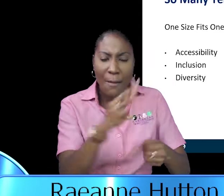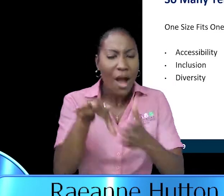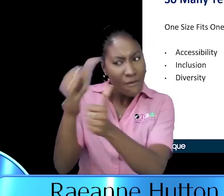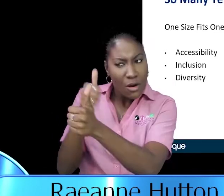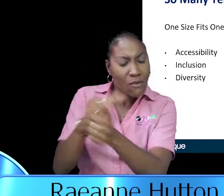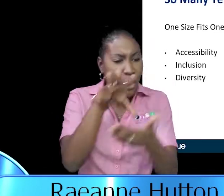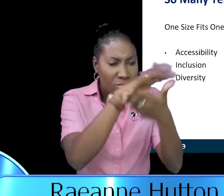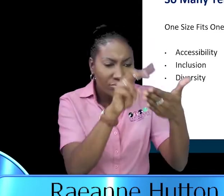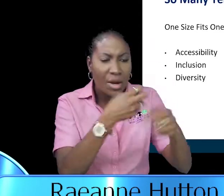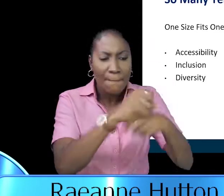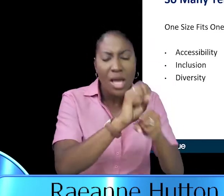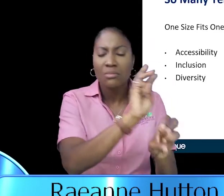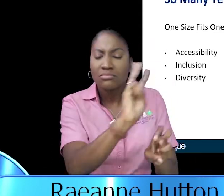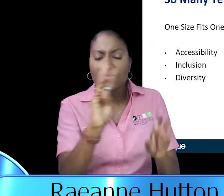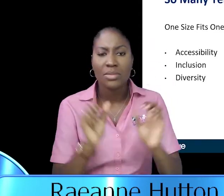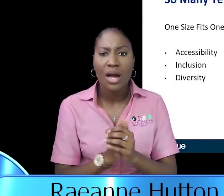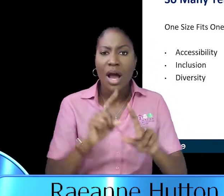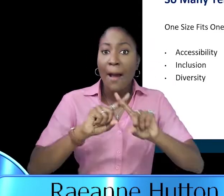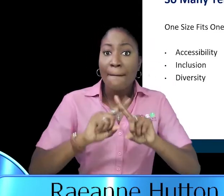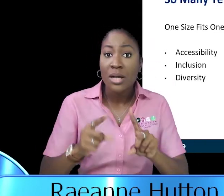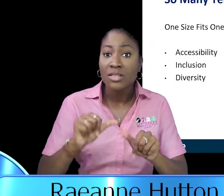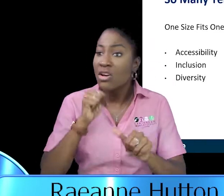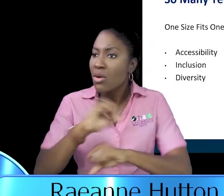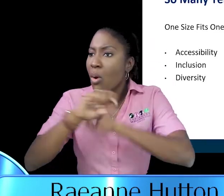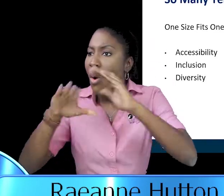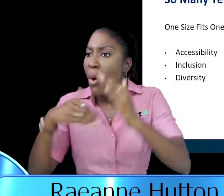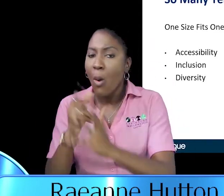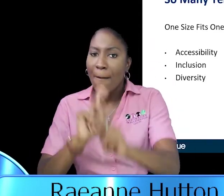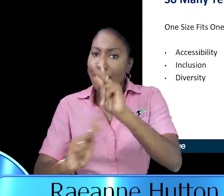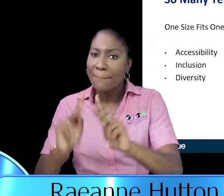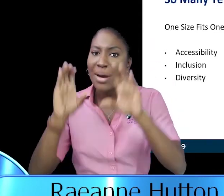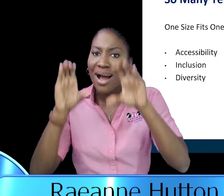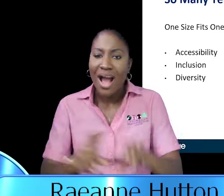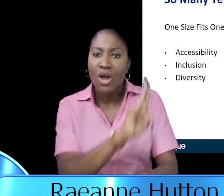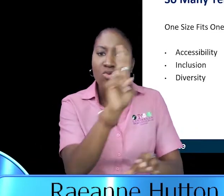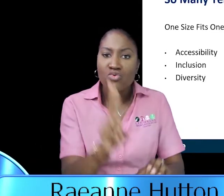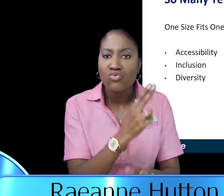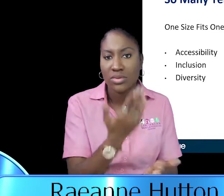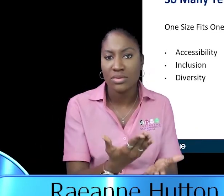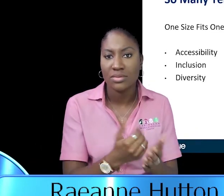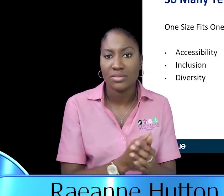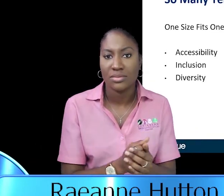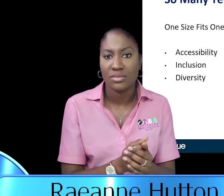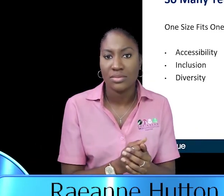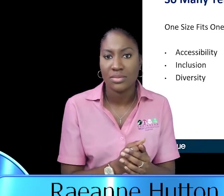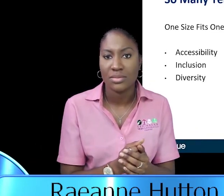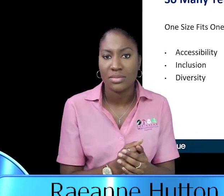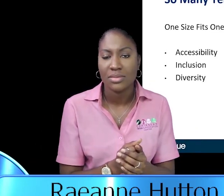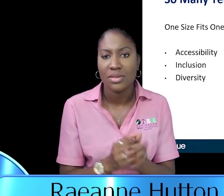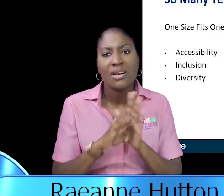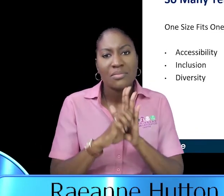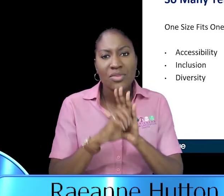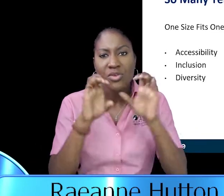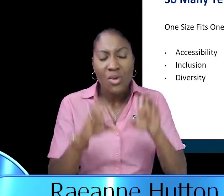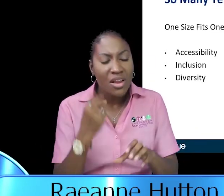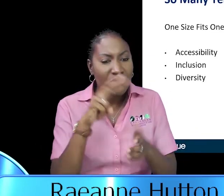You can make things, or you can understand the material on the screen, but it takes you might